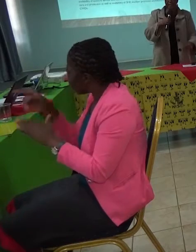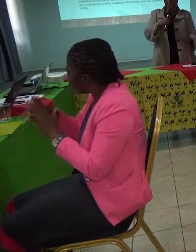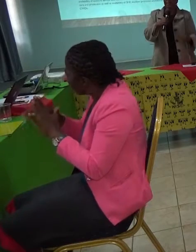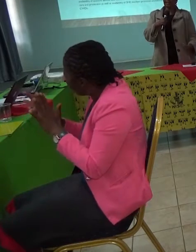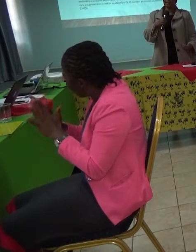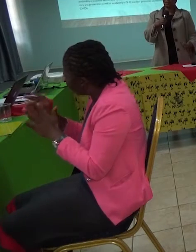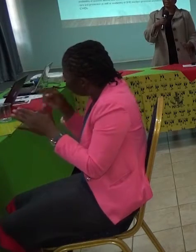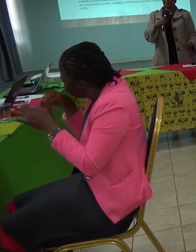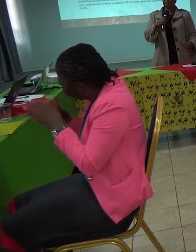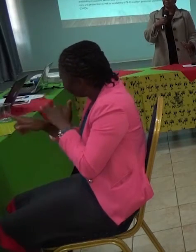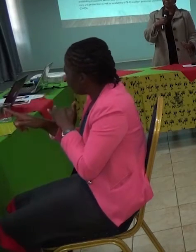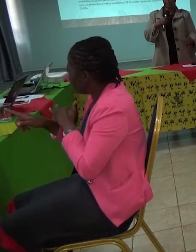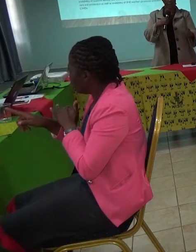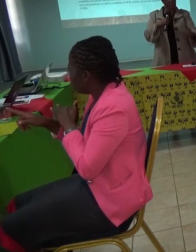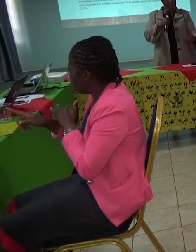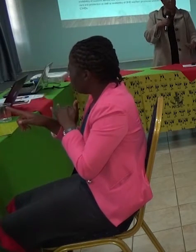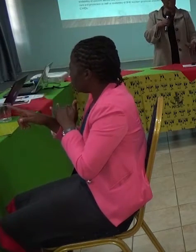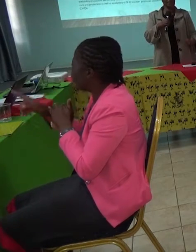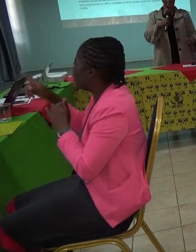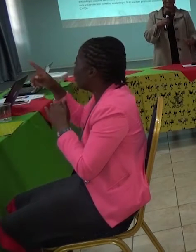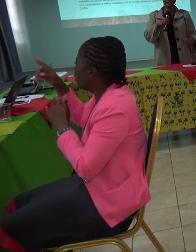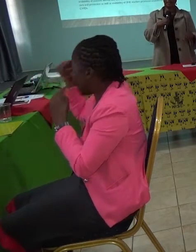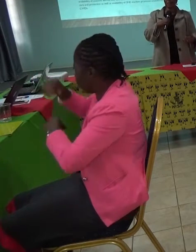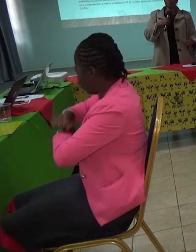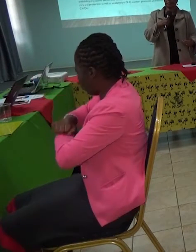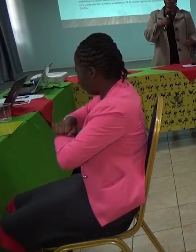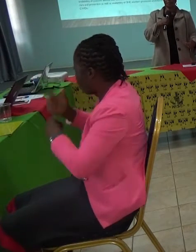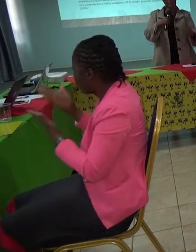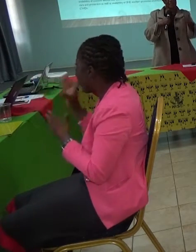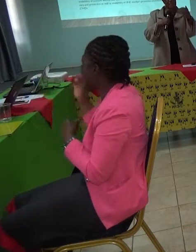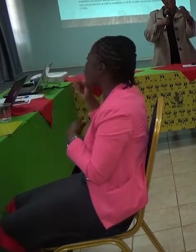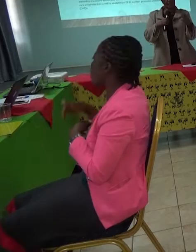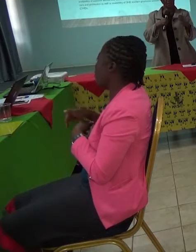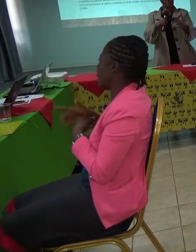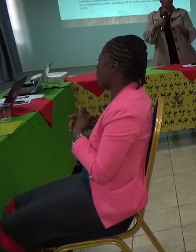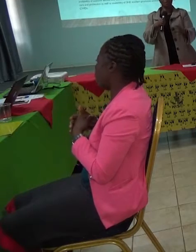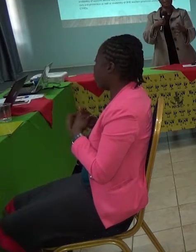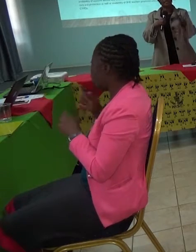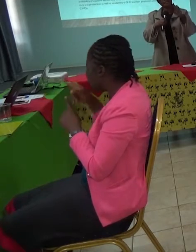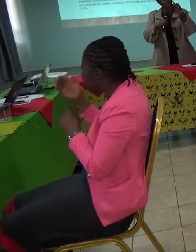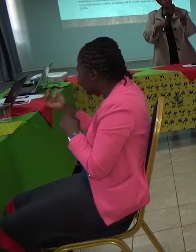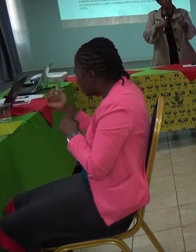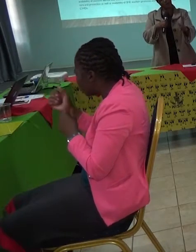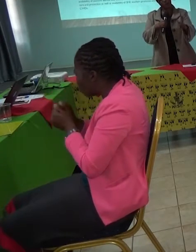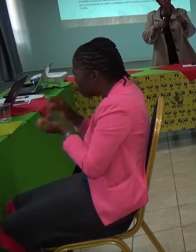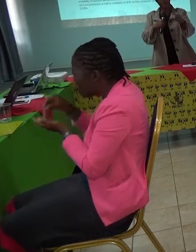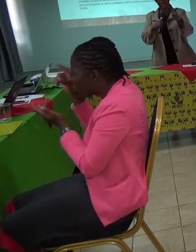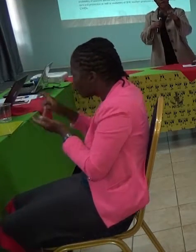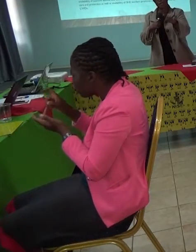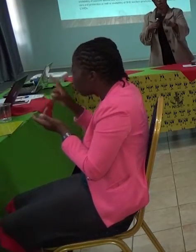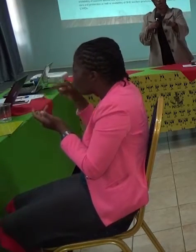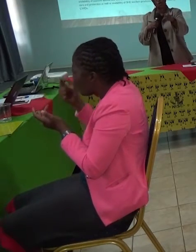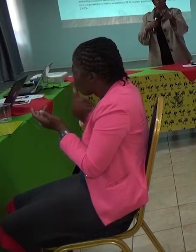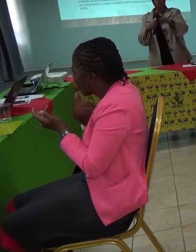the child rejected in Nairobi? The child was rejected in Nairobi. But this is a child with special needs that had qualified to join